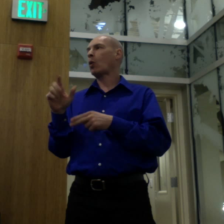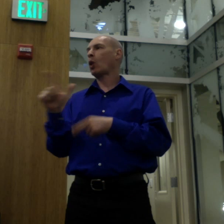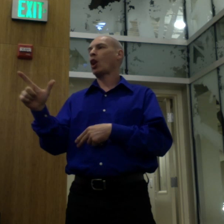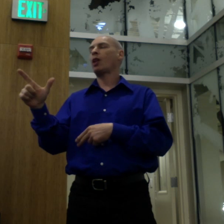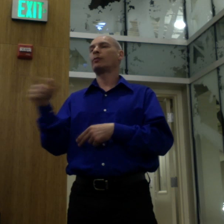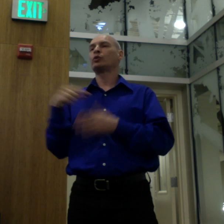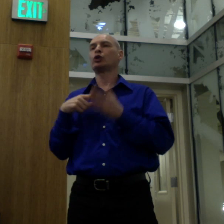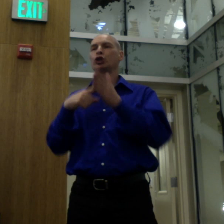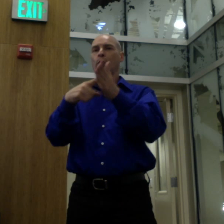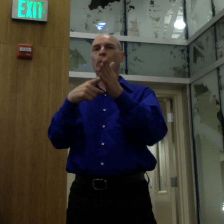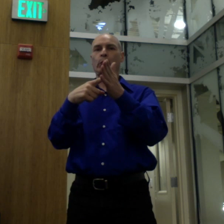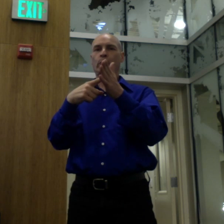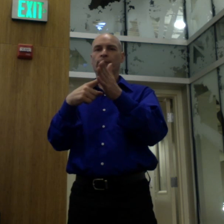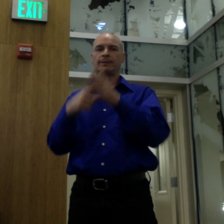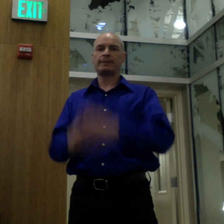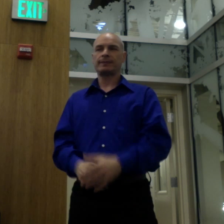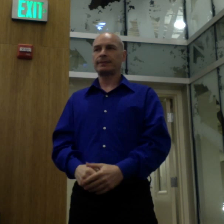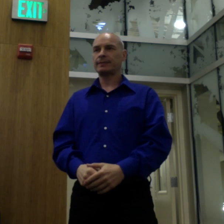pass this around.